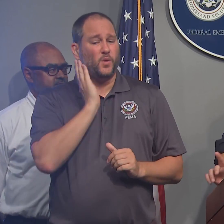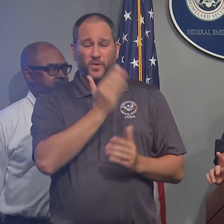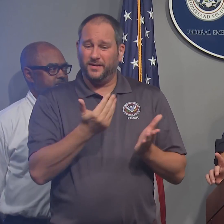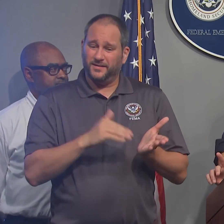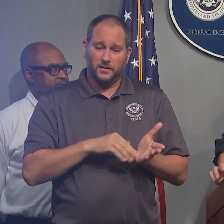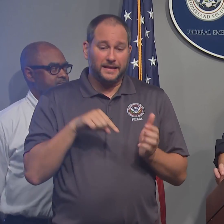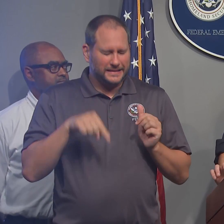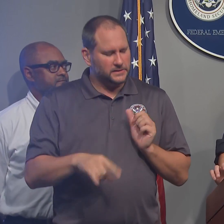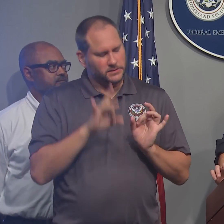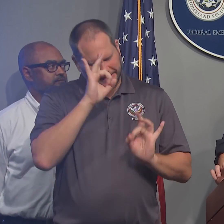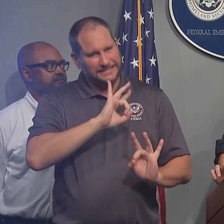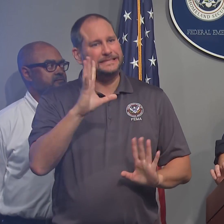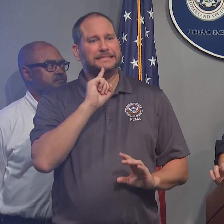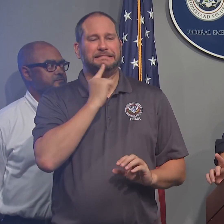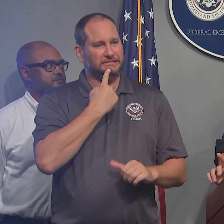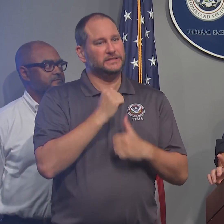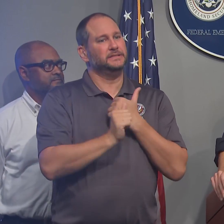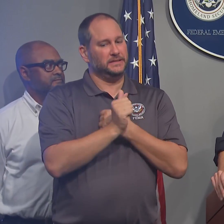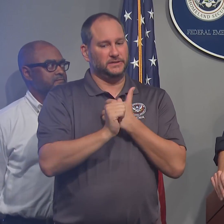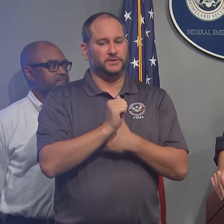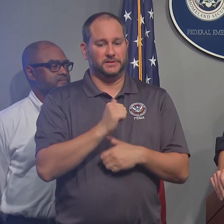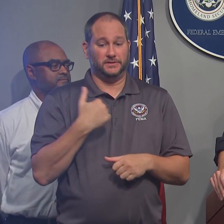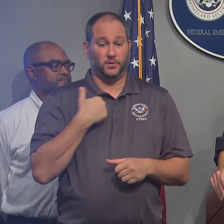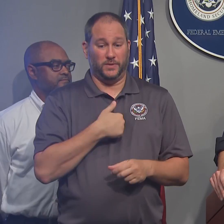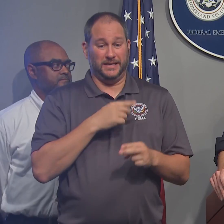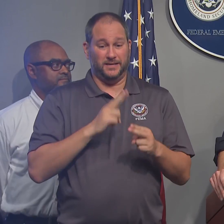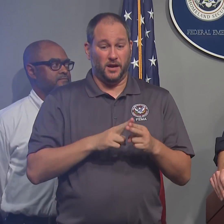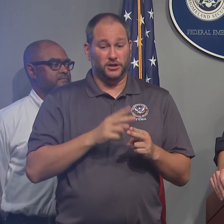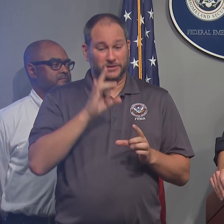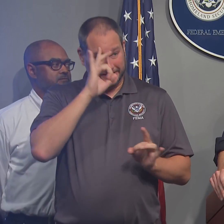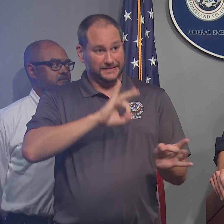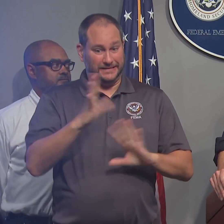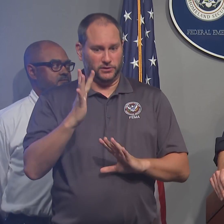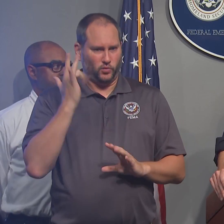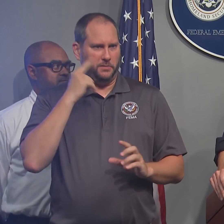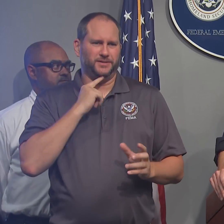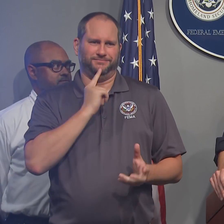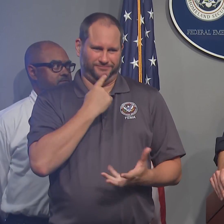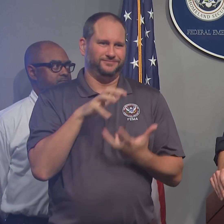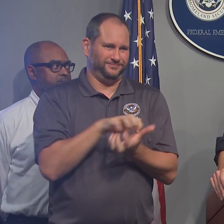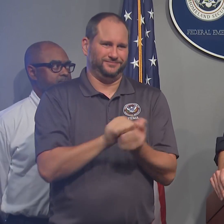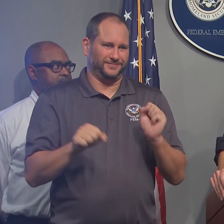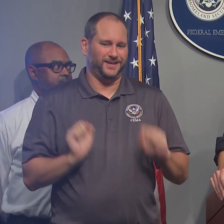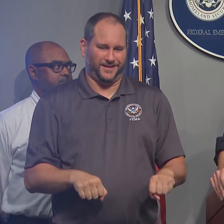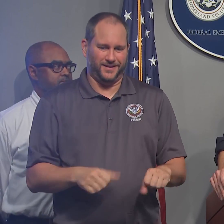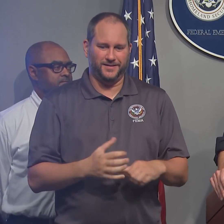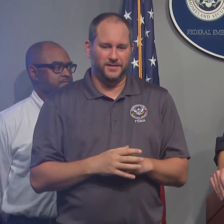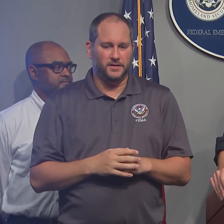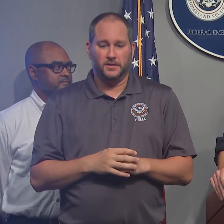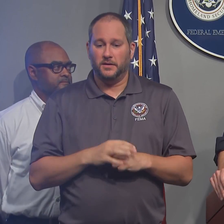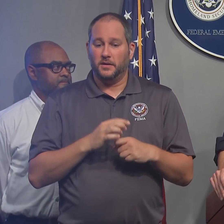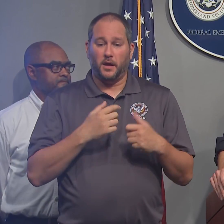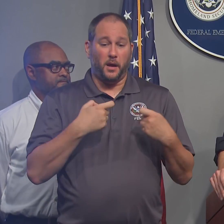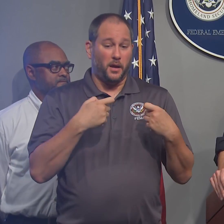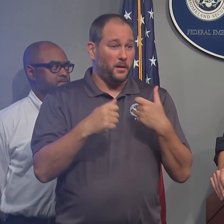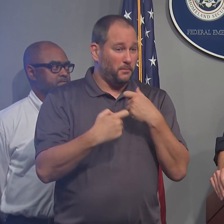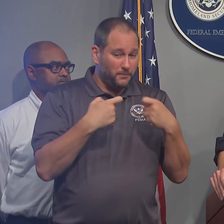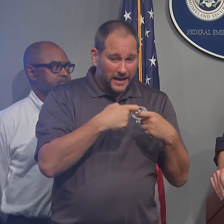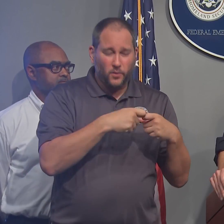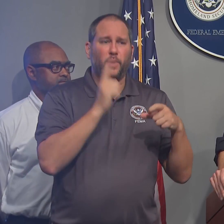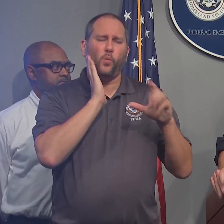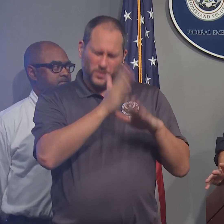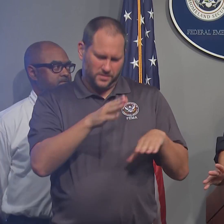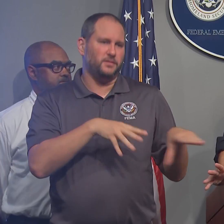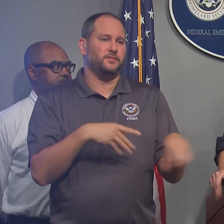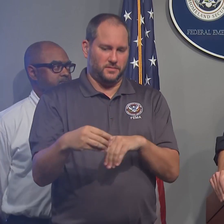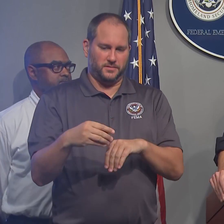because they break things. The infrastructure is going to break. The power is going to go out. It could go out for a number of days. It could go out for many weeks.